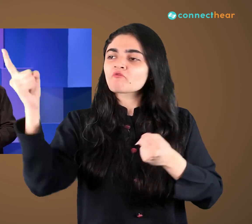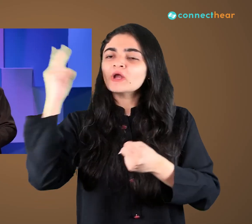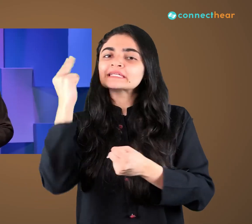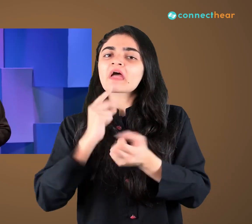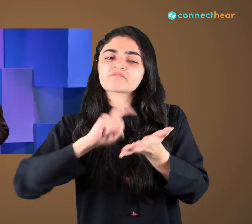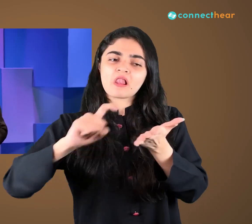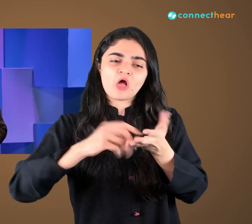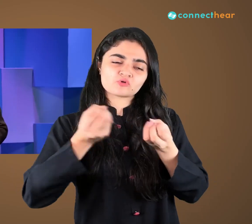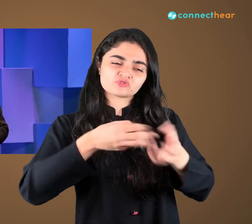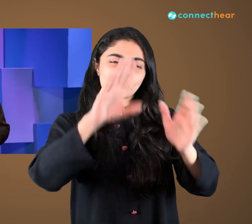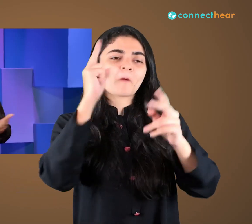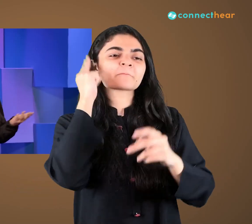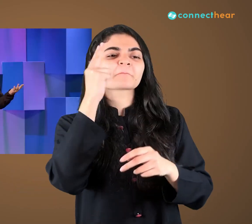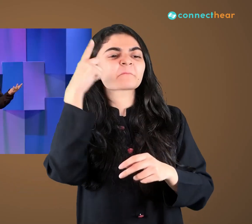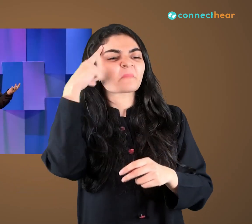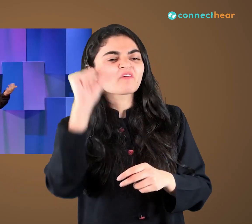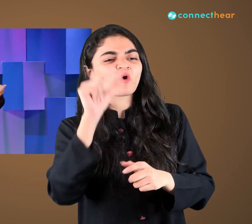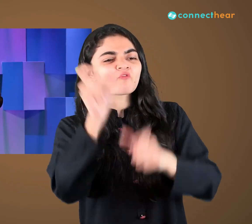drive.